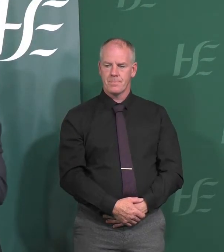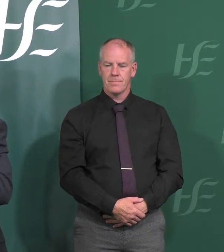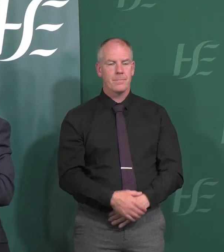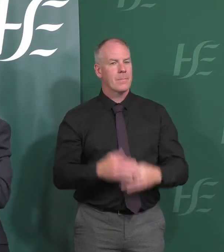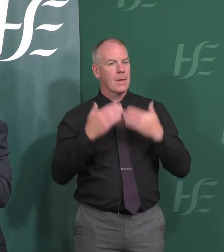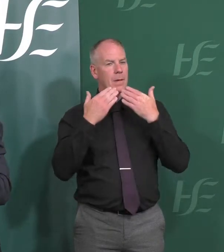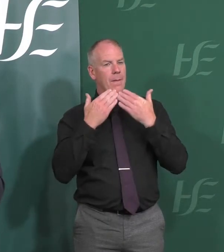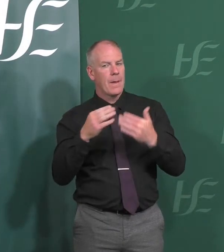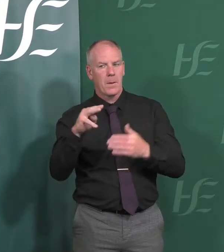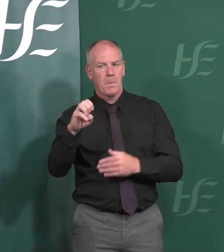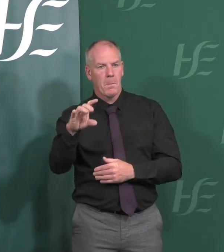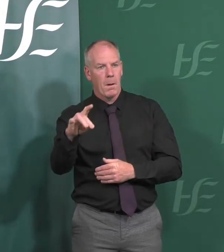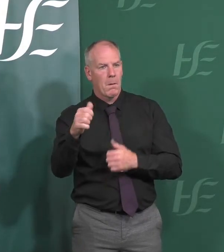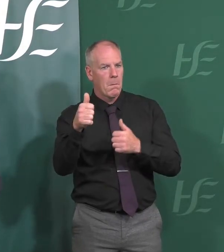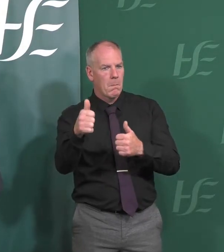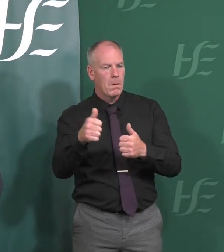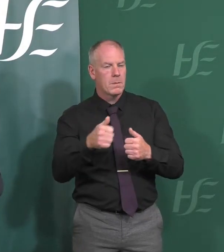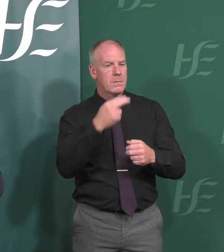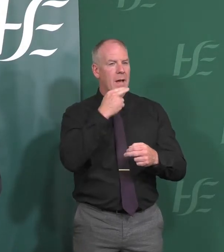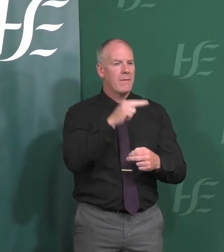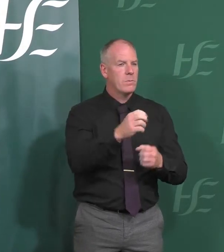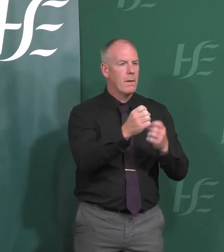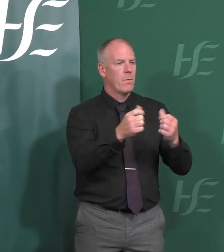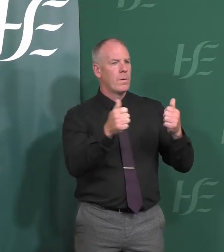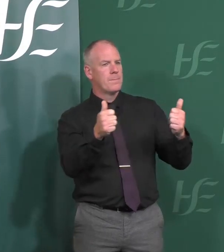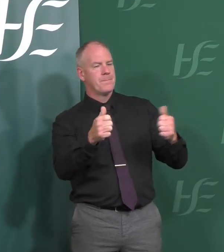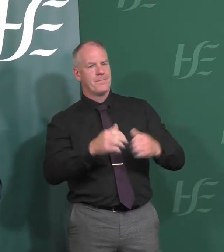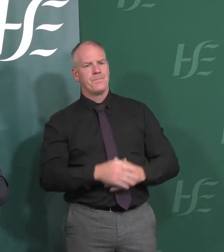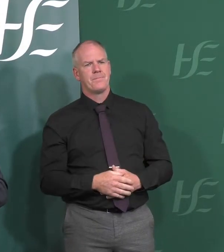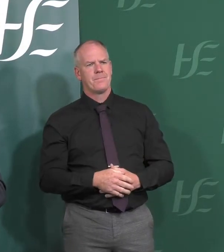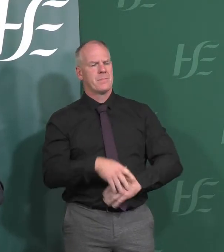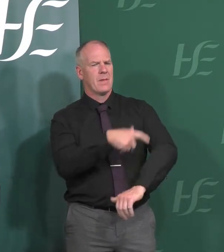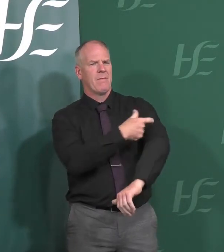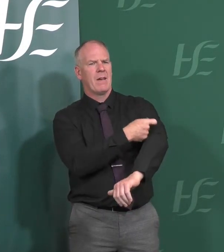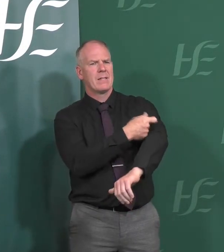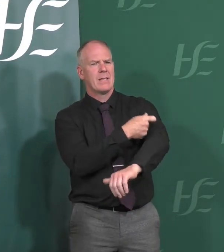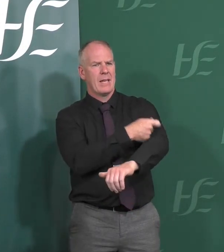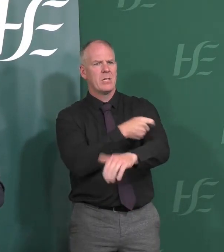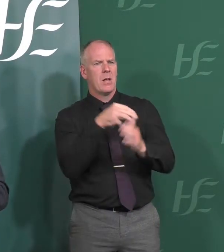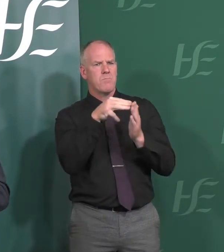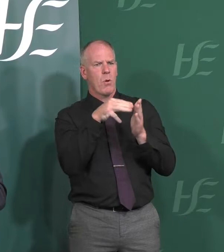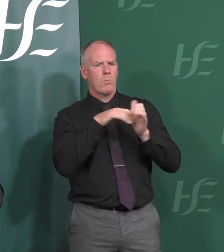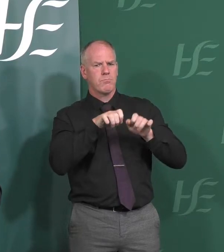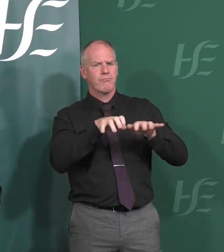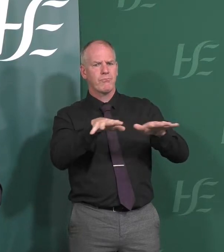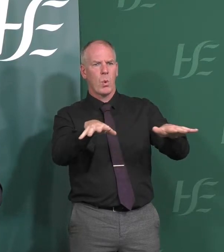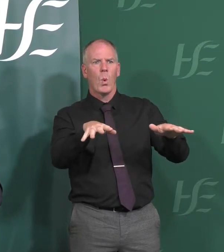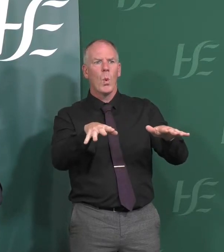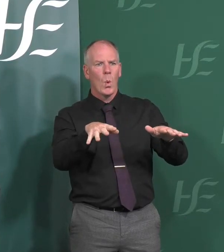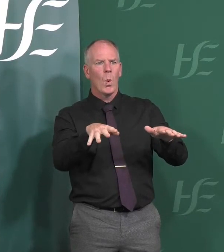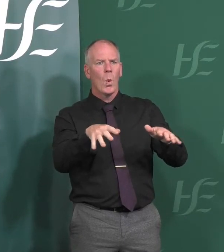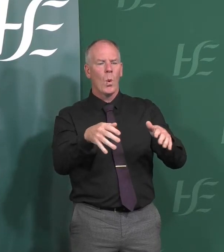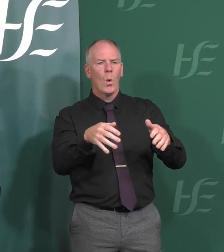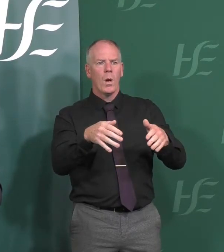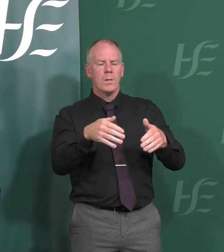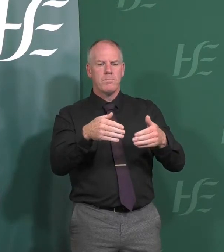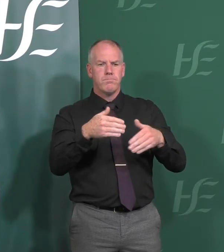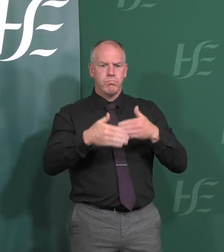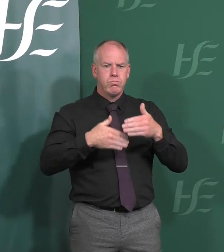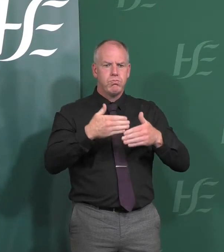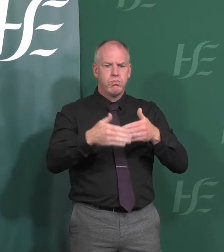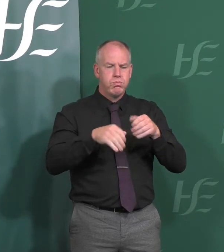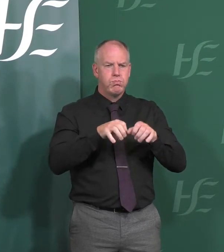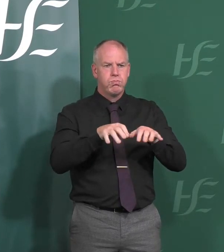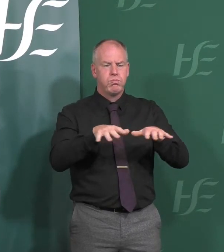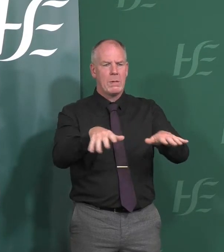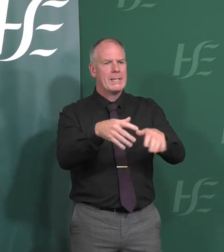Thank you, Mark. Good afternoon, everybody. The vaccination campaign is definitely in its final leg of a programme that has been